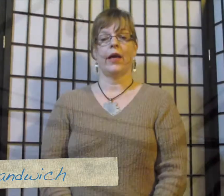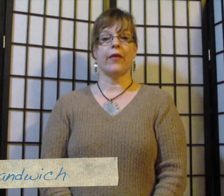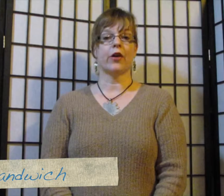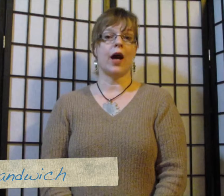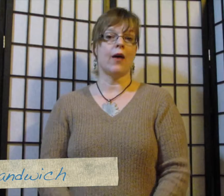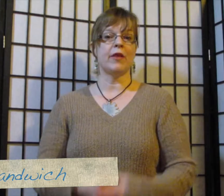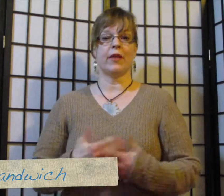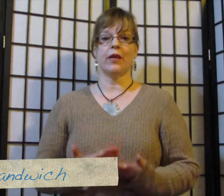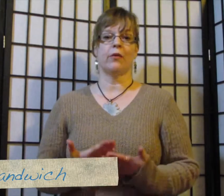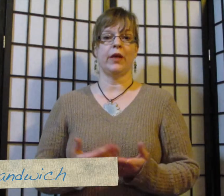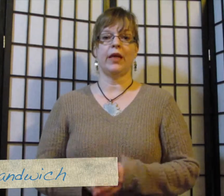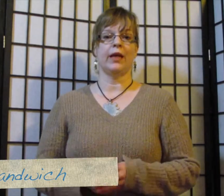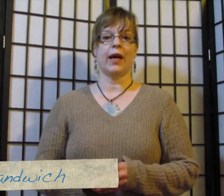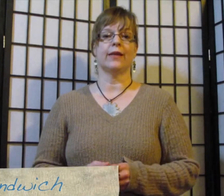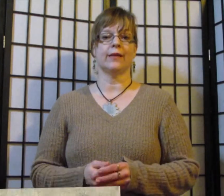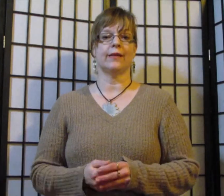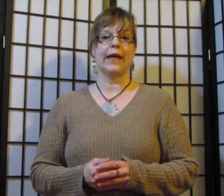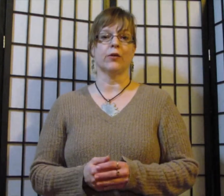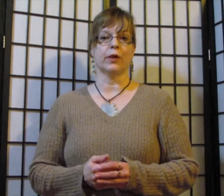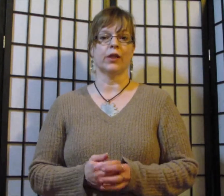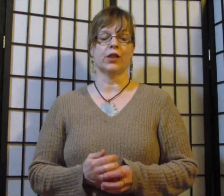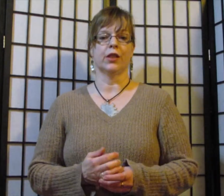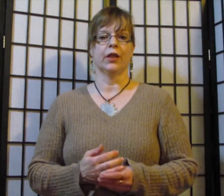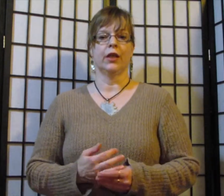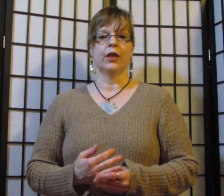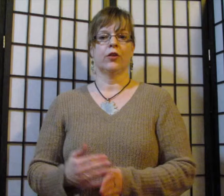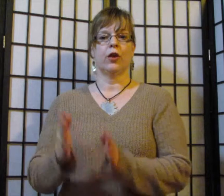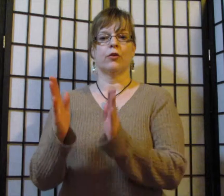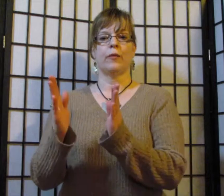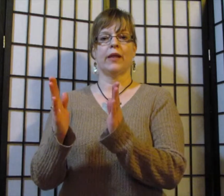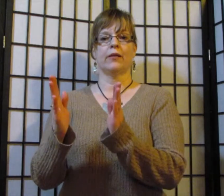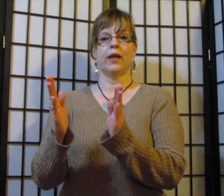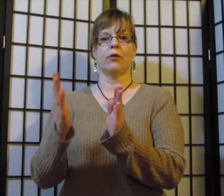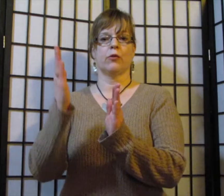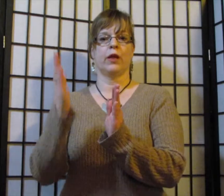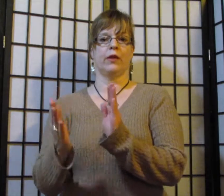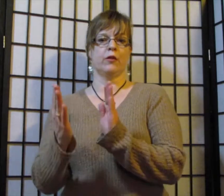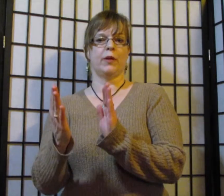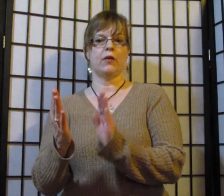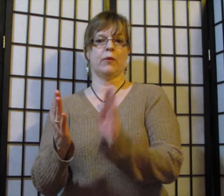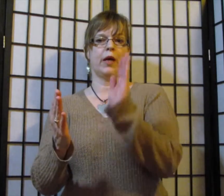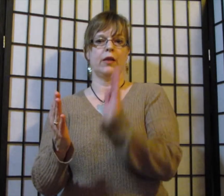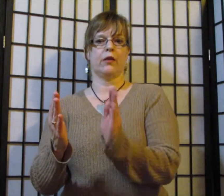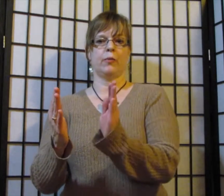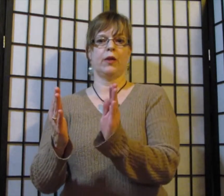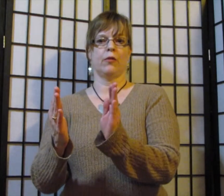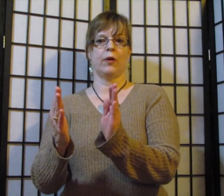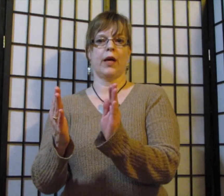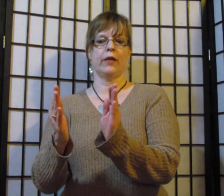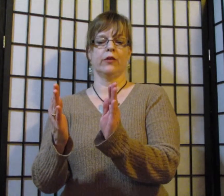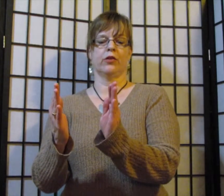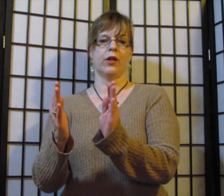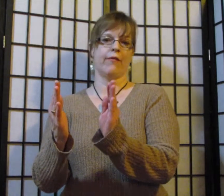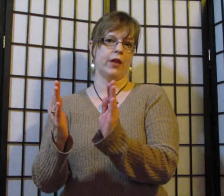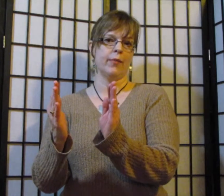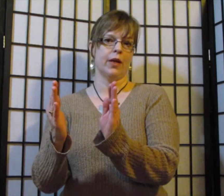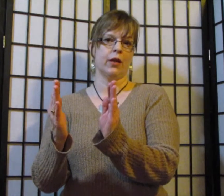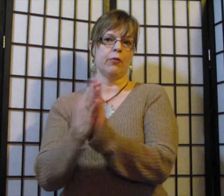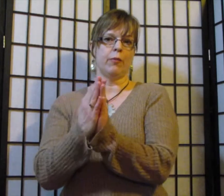Another common thing that we eat a lot is a sandwich. So to make the sandwich we need this piece of bread and this piece of bread and there's stuff in the middle and we put